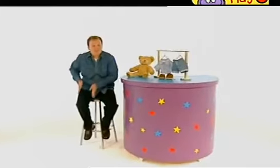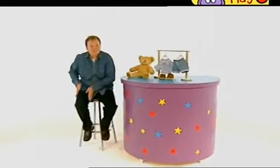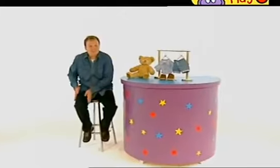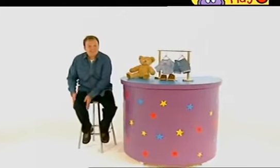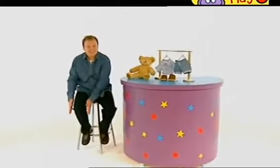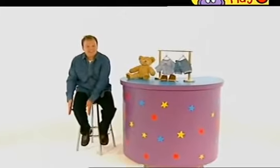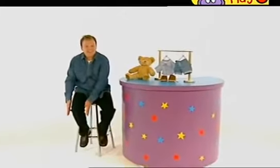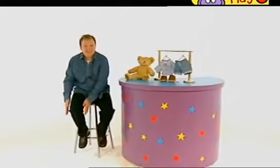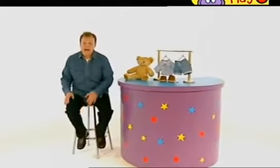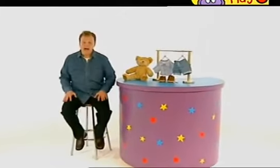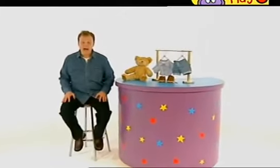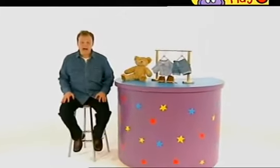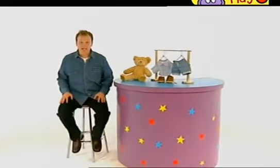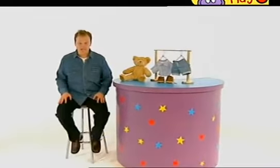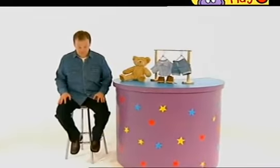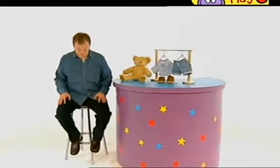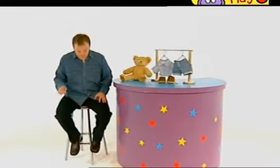trousers and